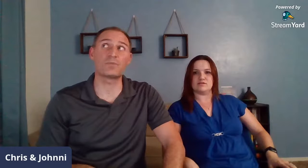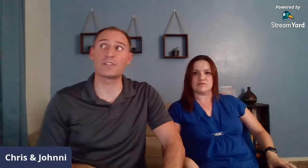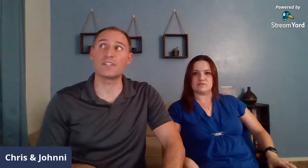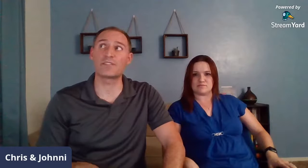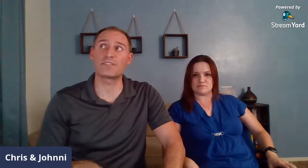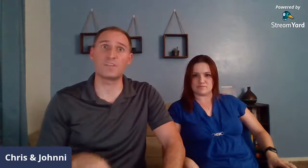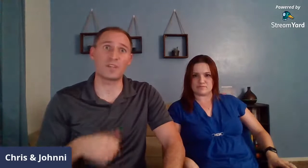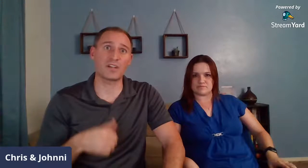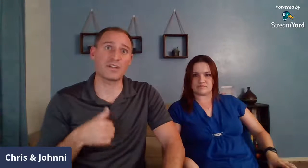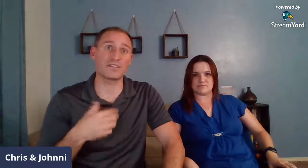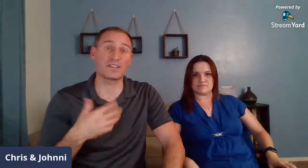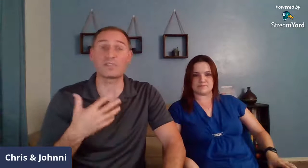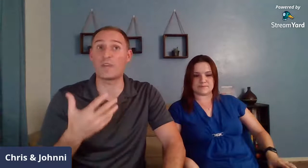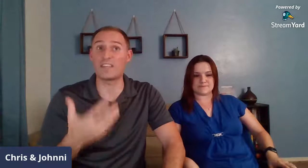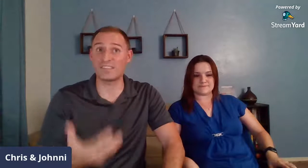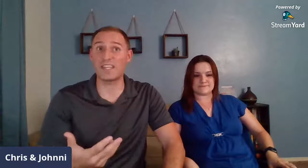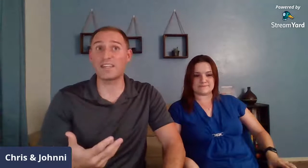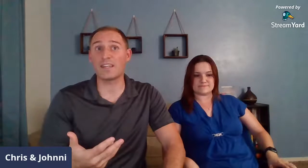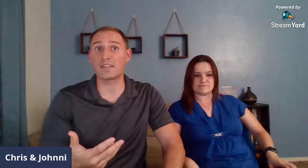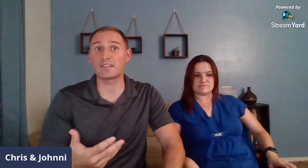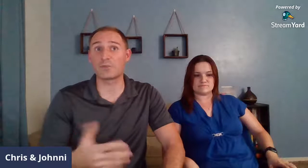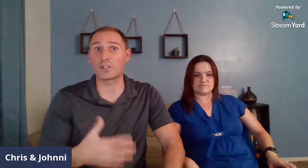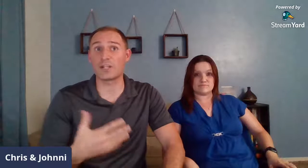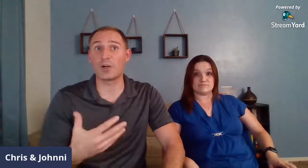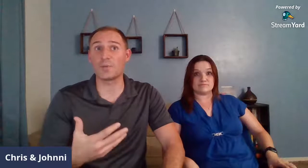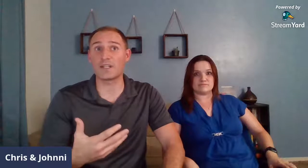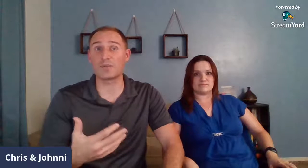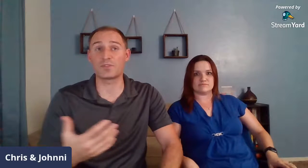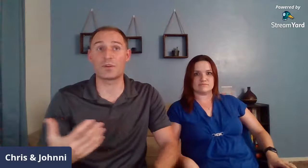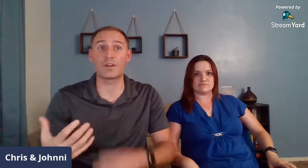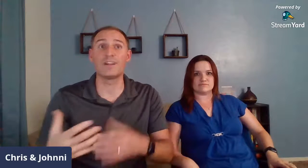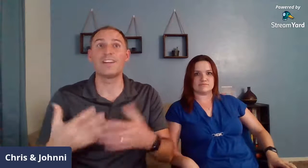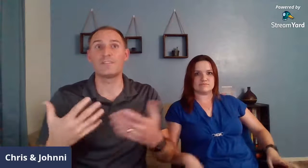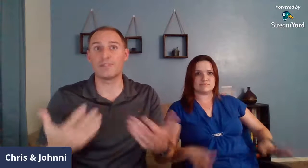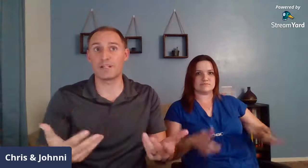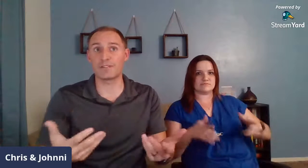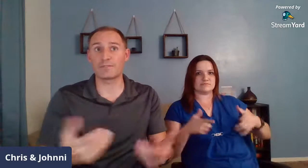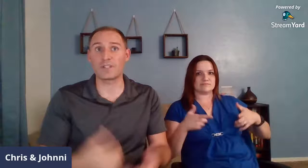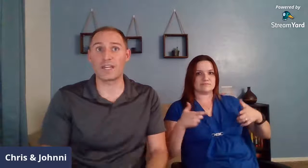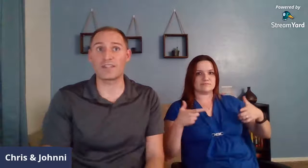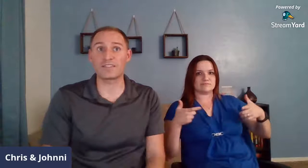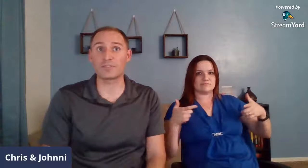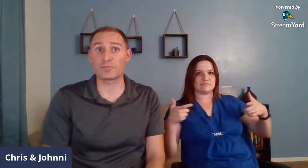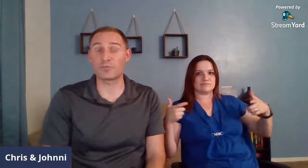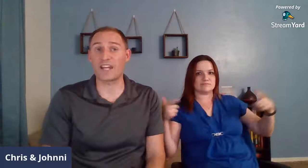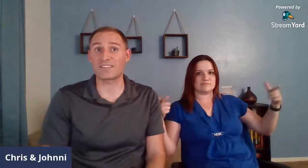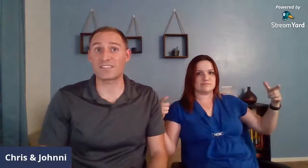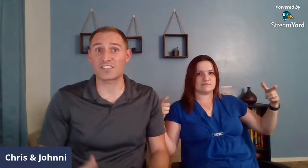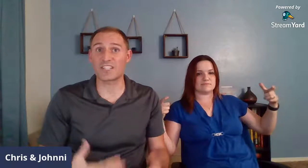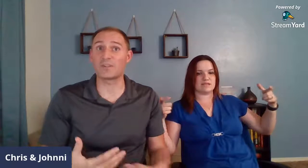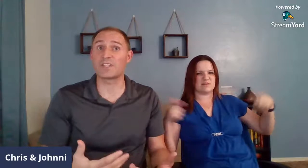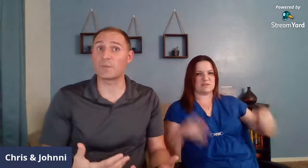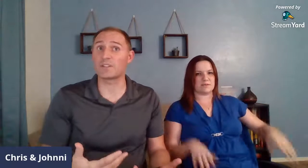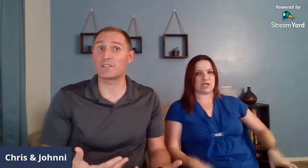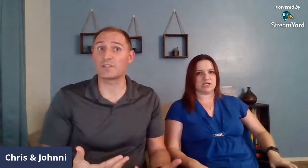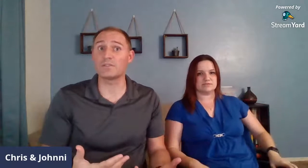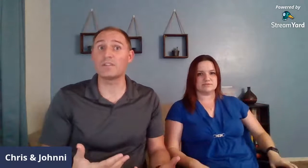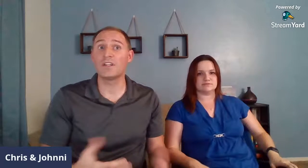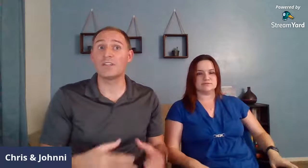pretty interesting because it's Wednesday, and so we're going to open it up to our free ASL group practice session that we typically do. So